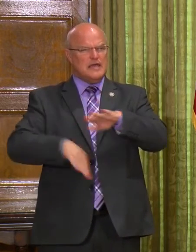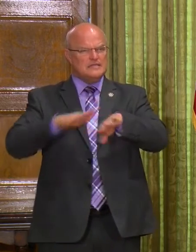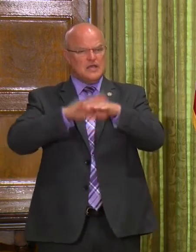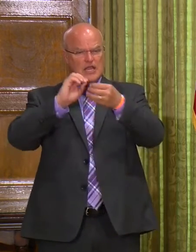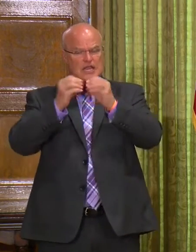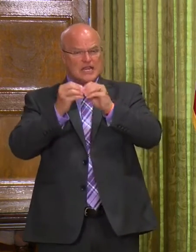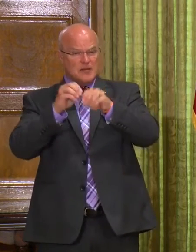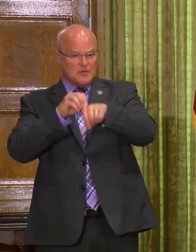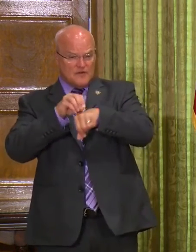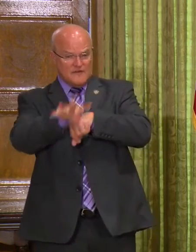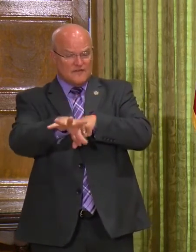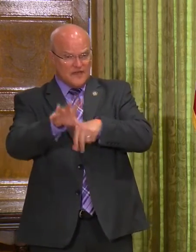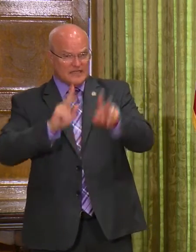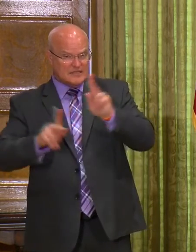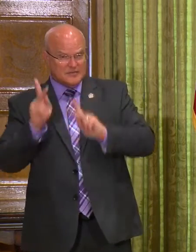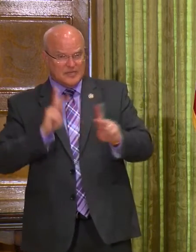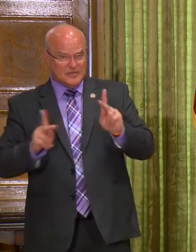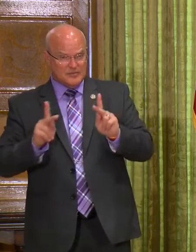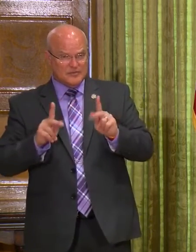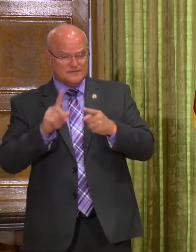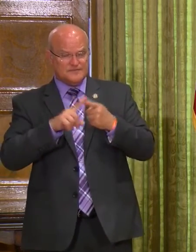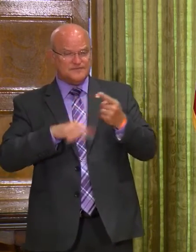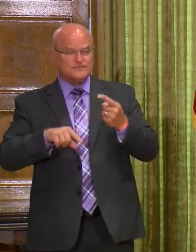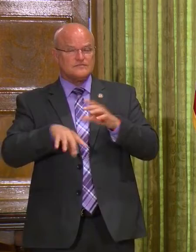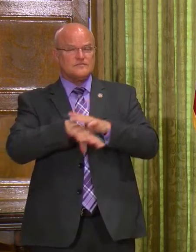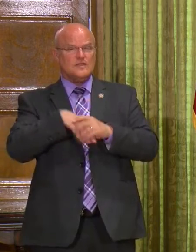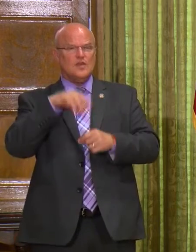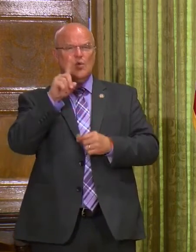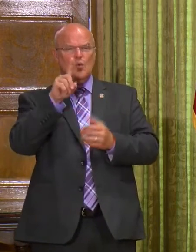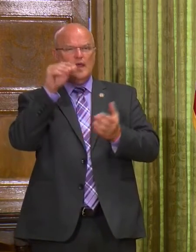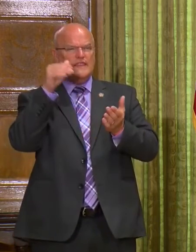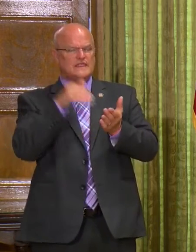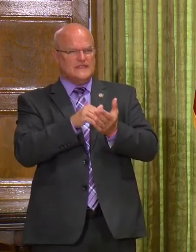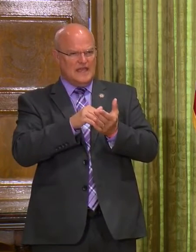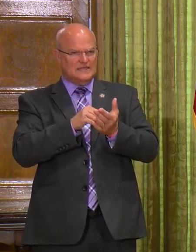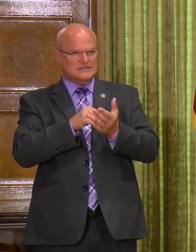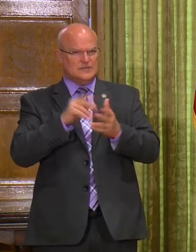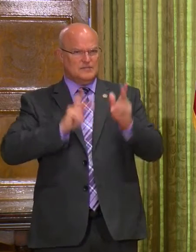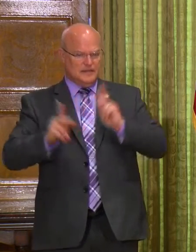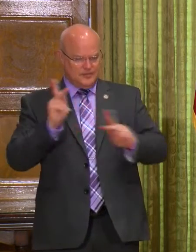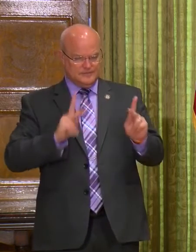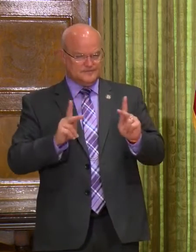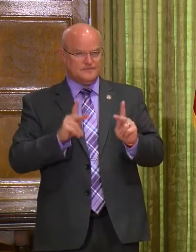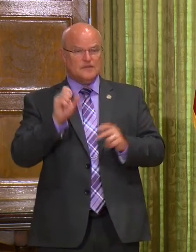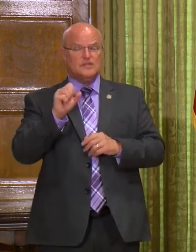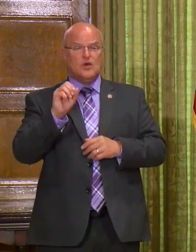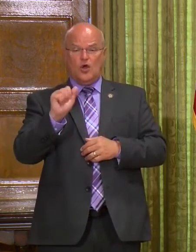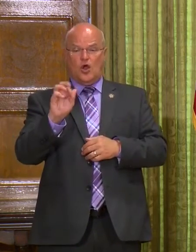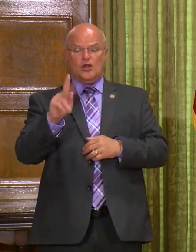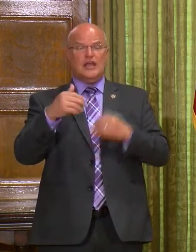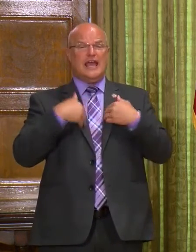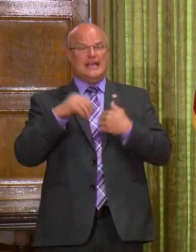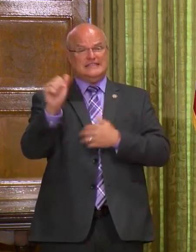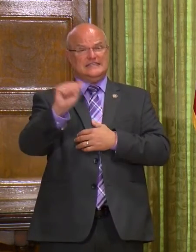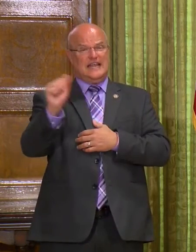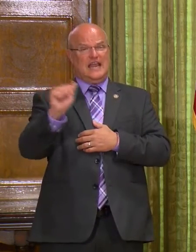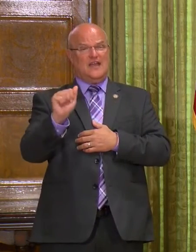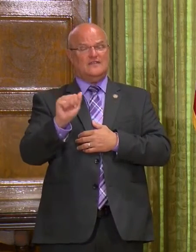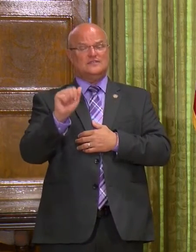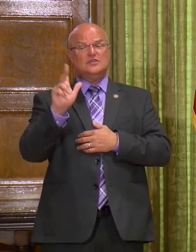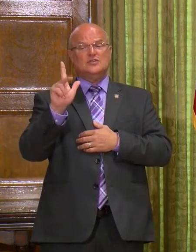number of affected patients and staff members out of every 1,000 residents. So Arkansas has an average